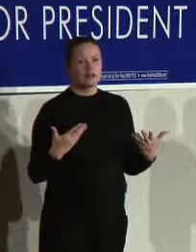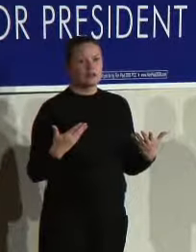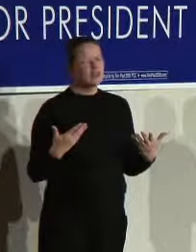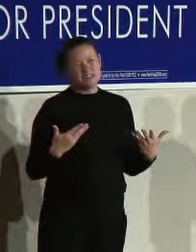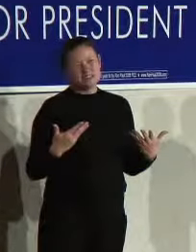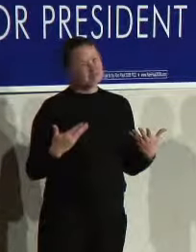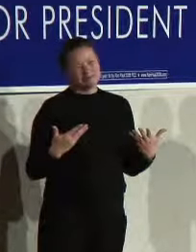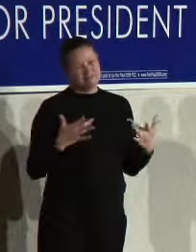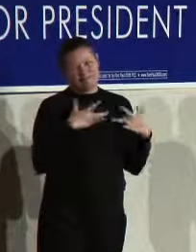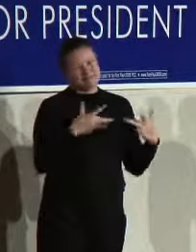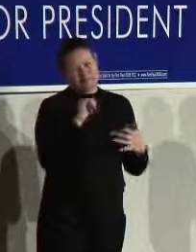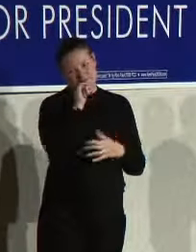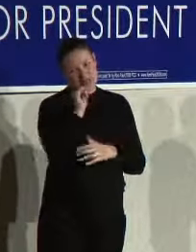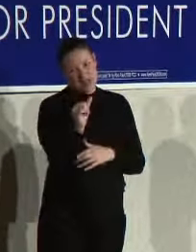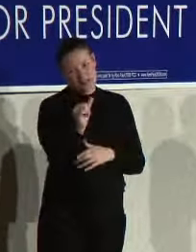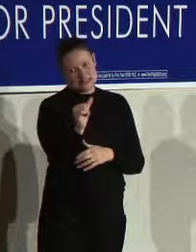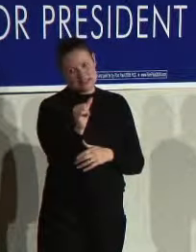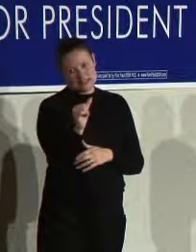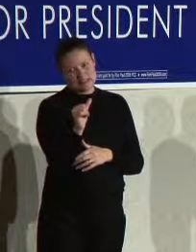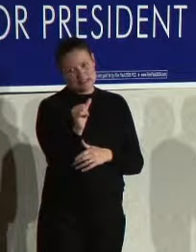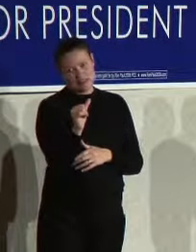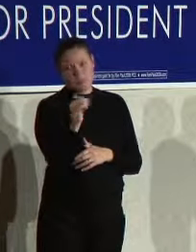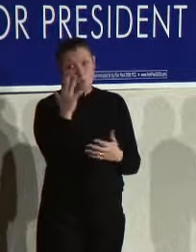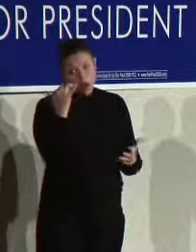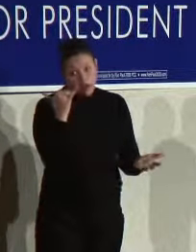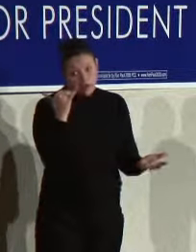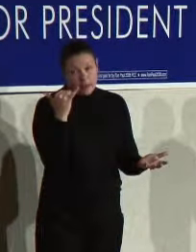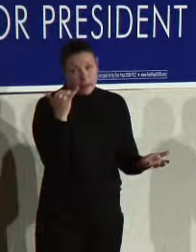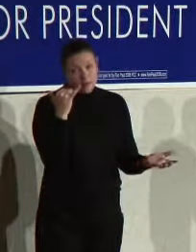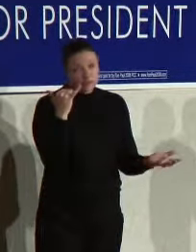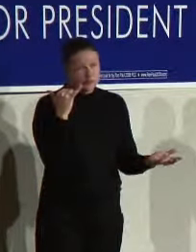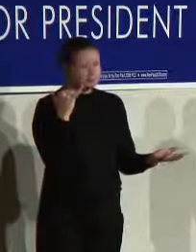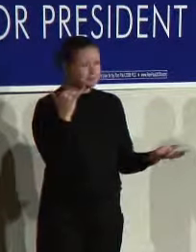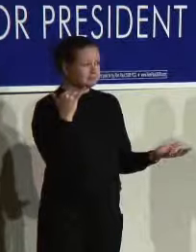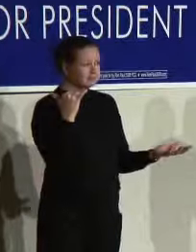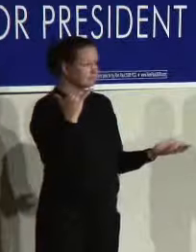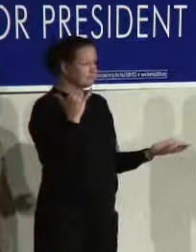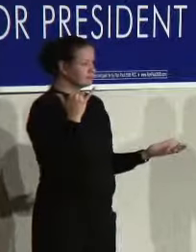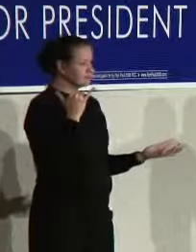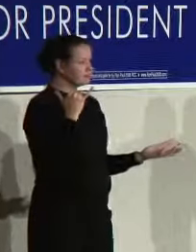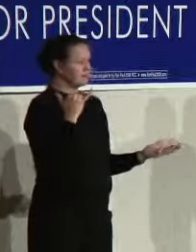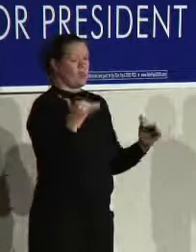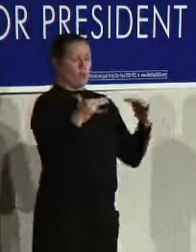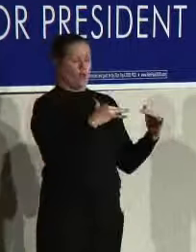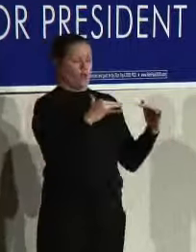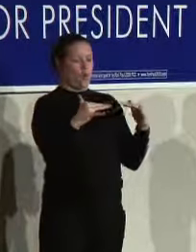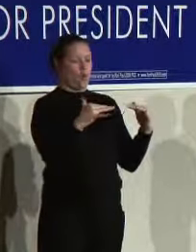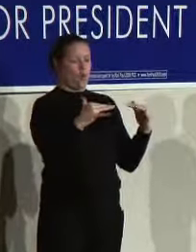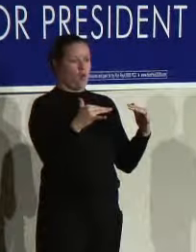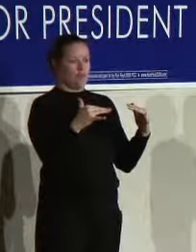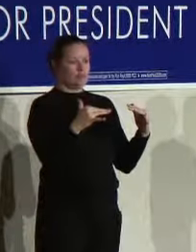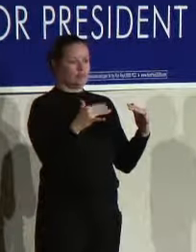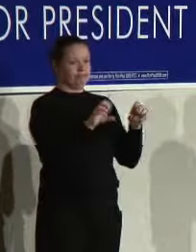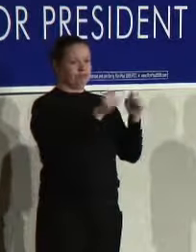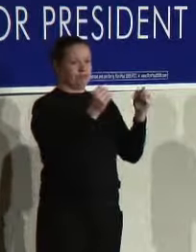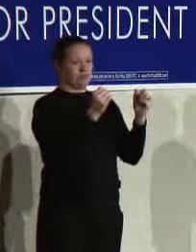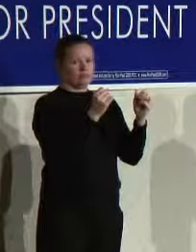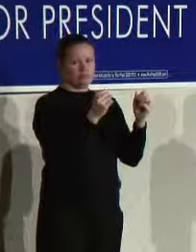probably not. Mainly because the war crimes are,